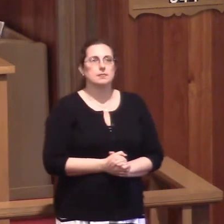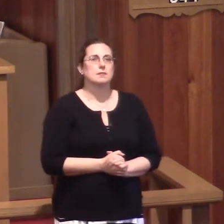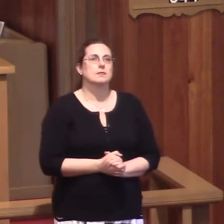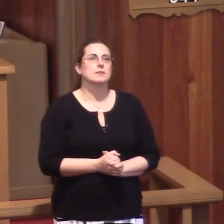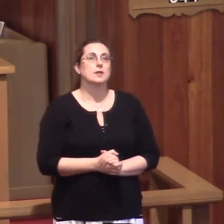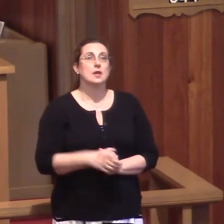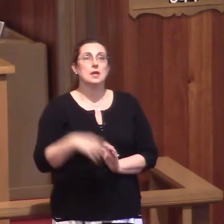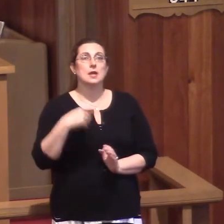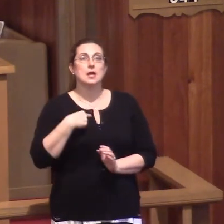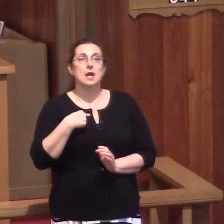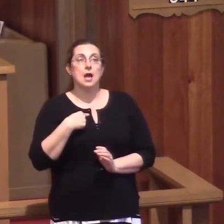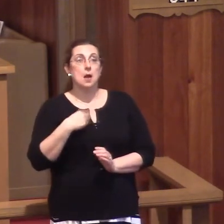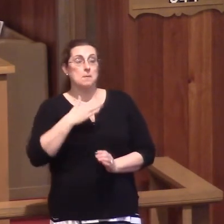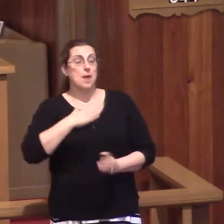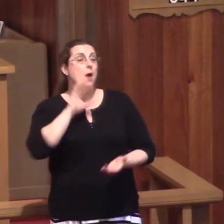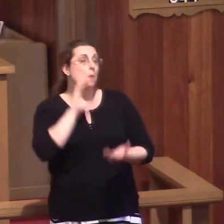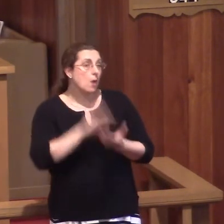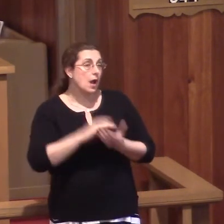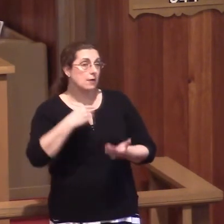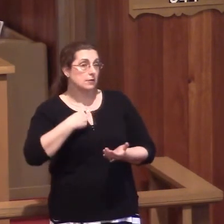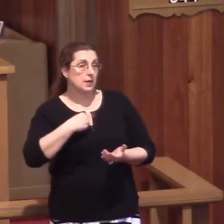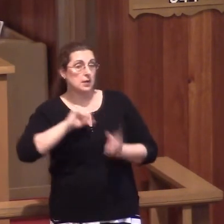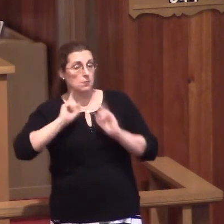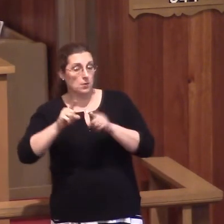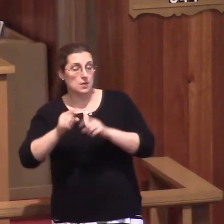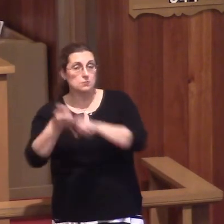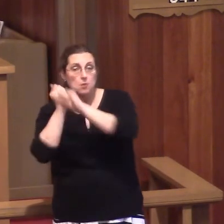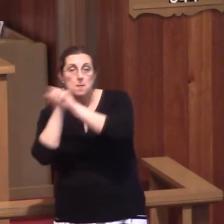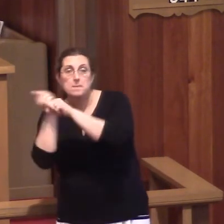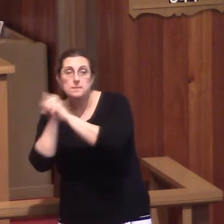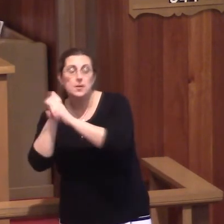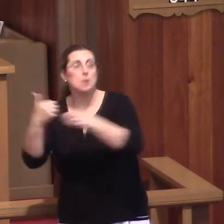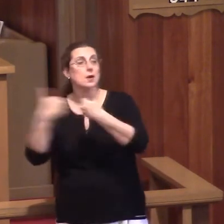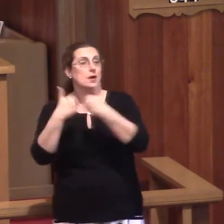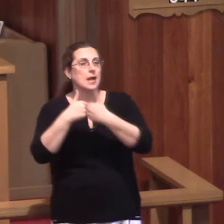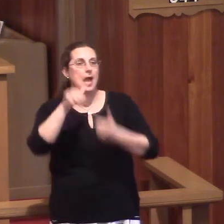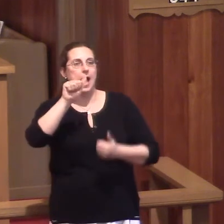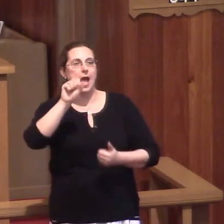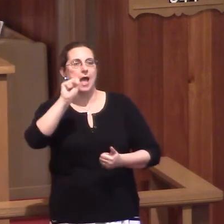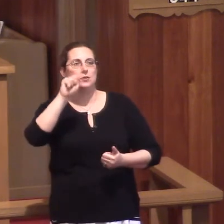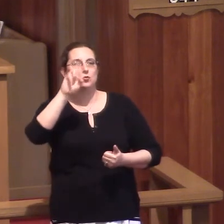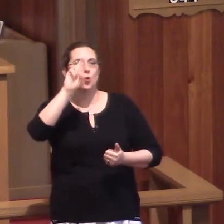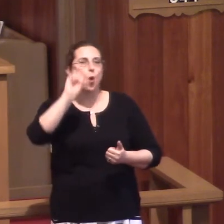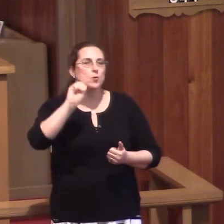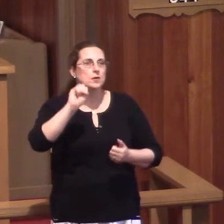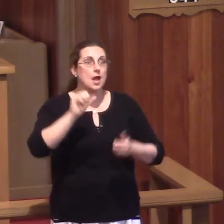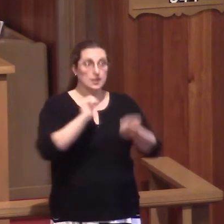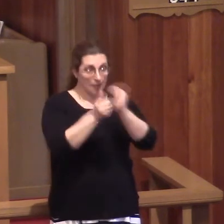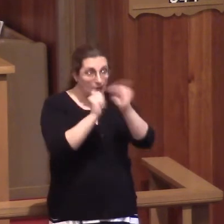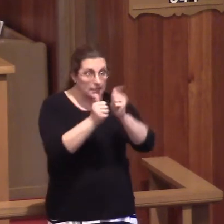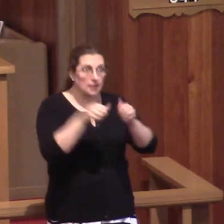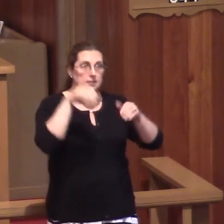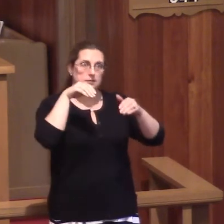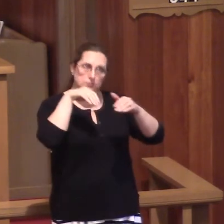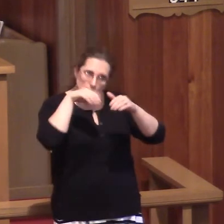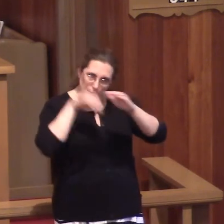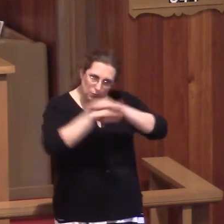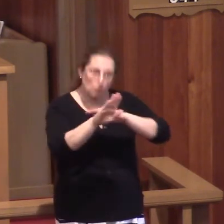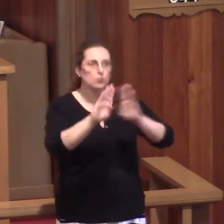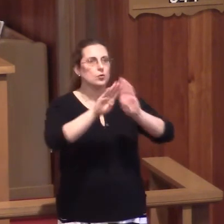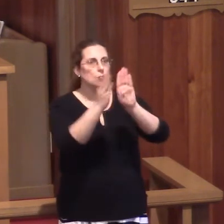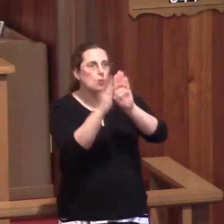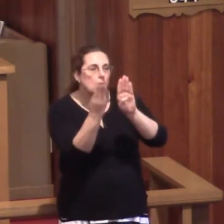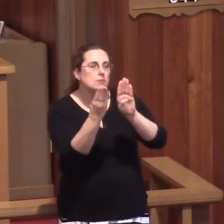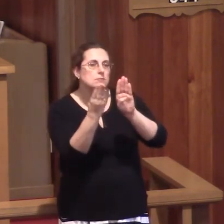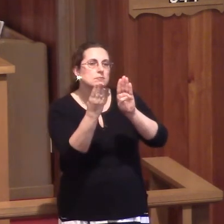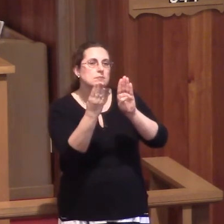While Emily and I were at the Astros game a few weeks ago, There was a contest at the door. There